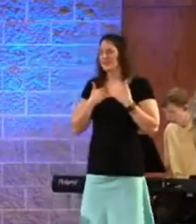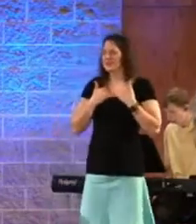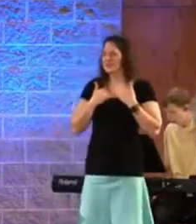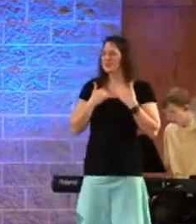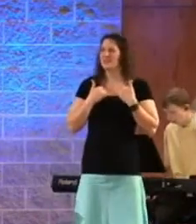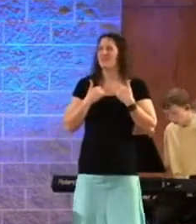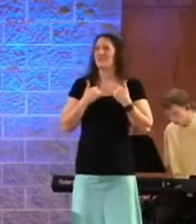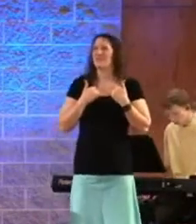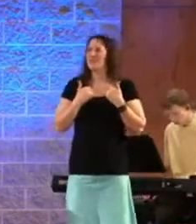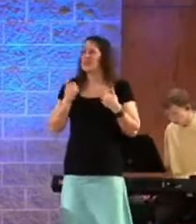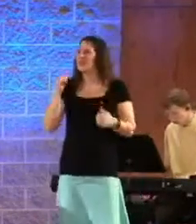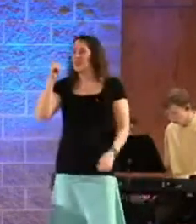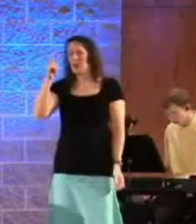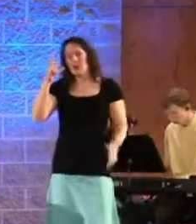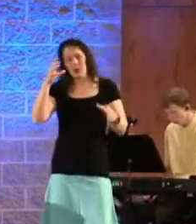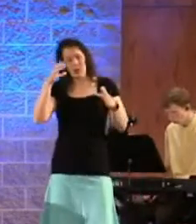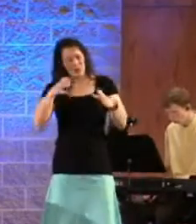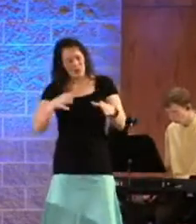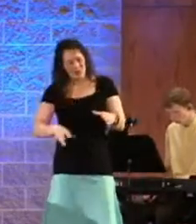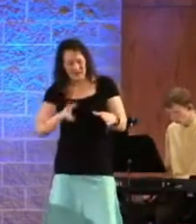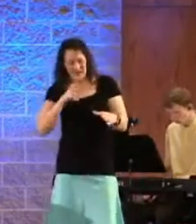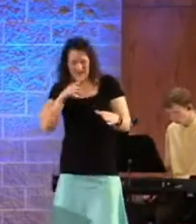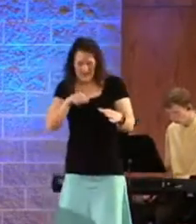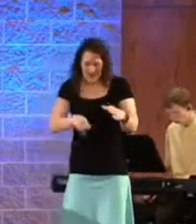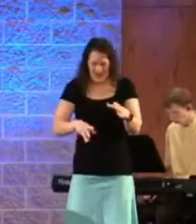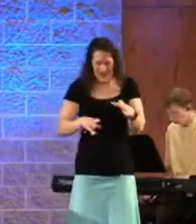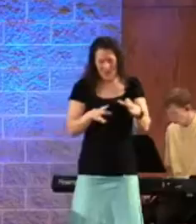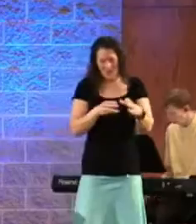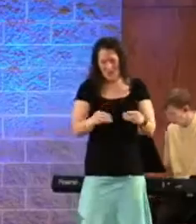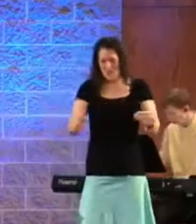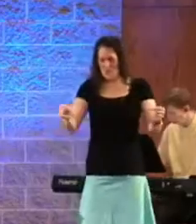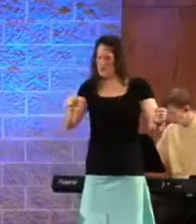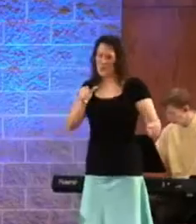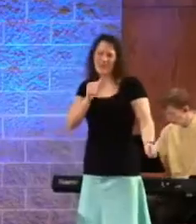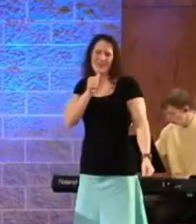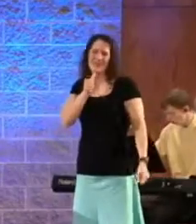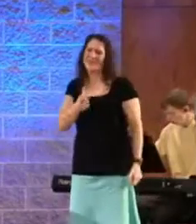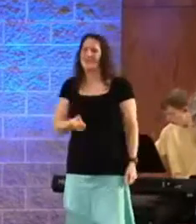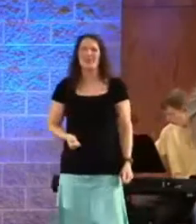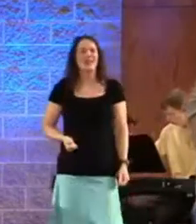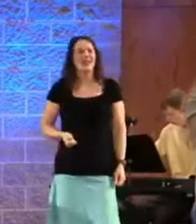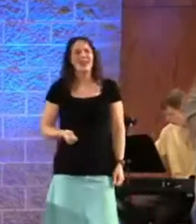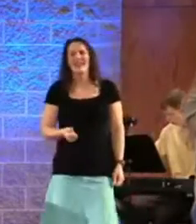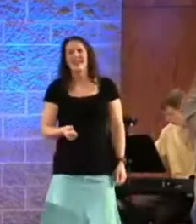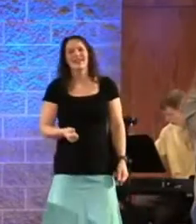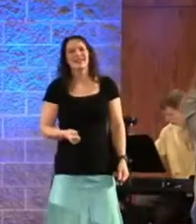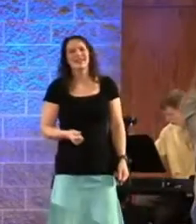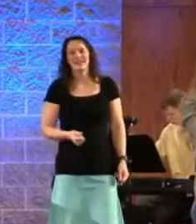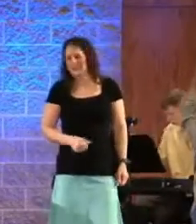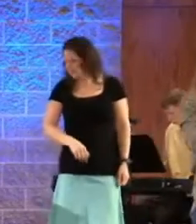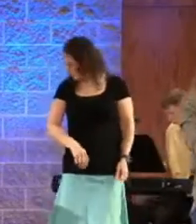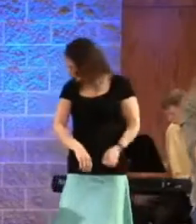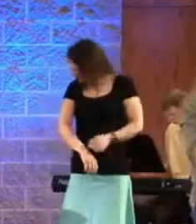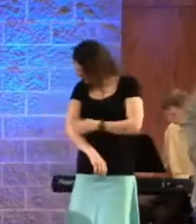life. You are the well that won't run dry.